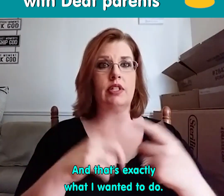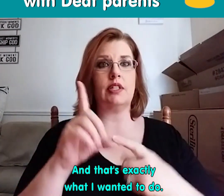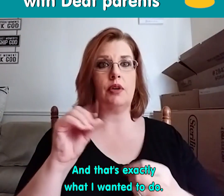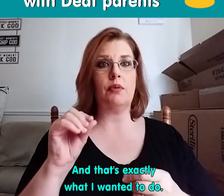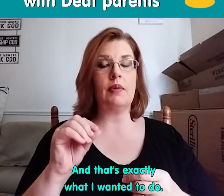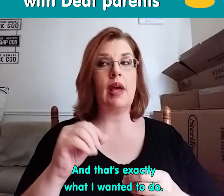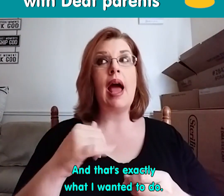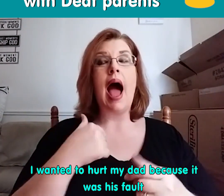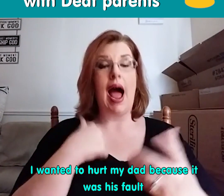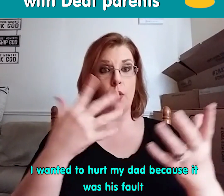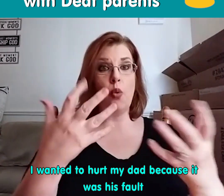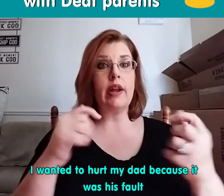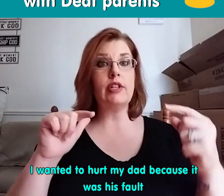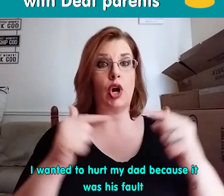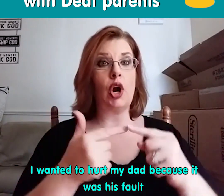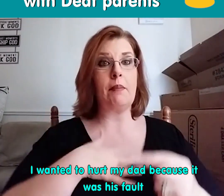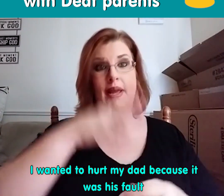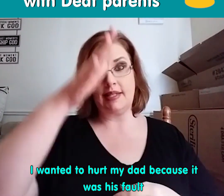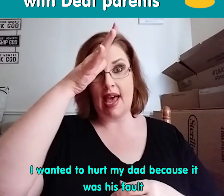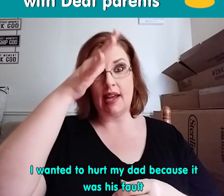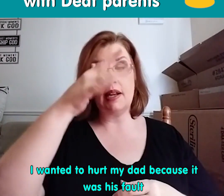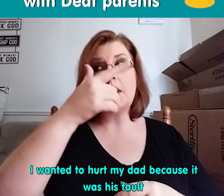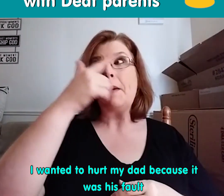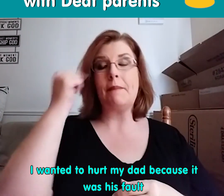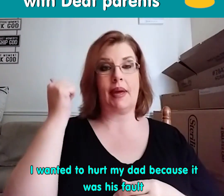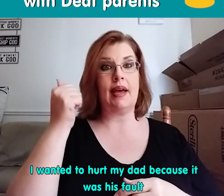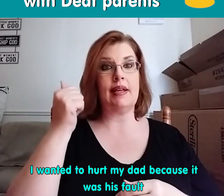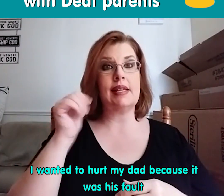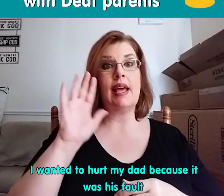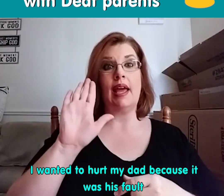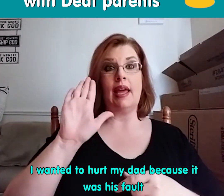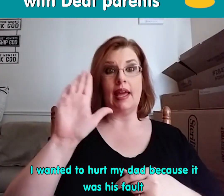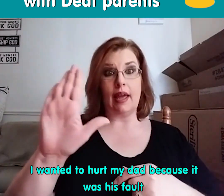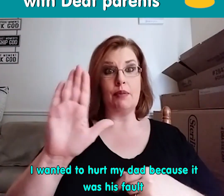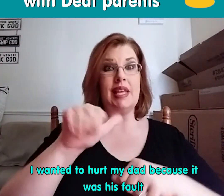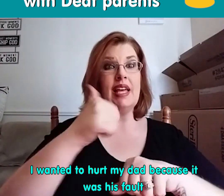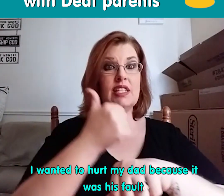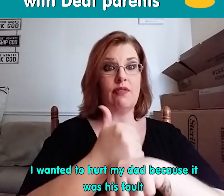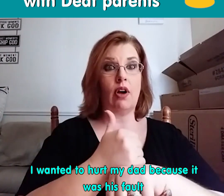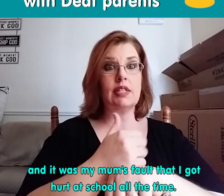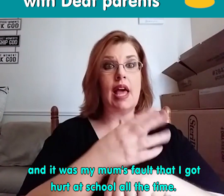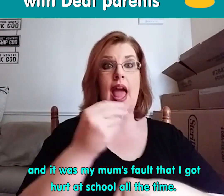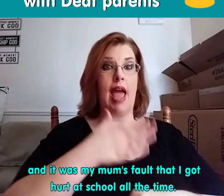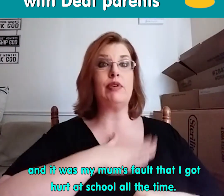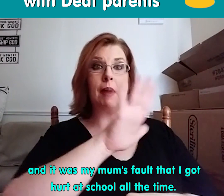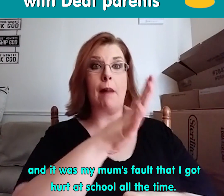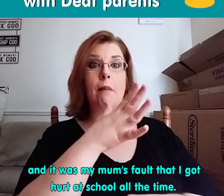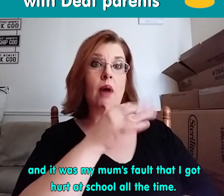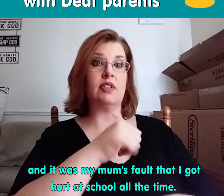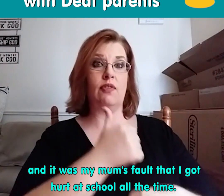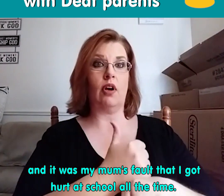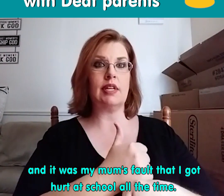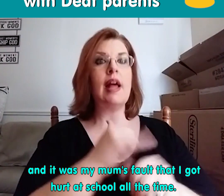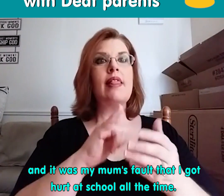to do. I wanted to hurt my dad because it was his fault and it was my mom's fault